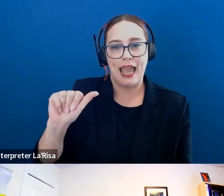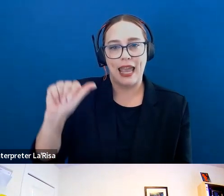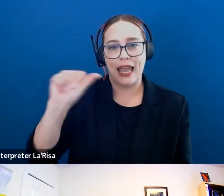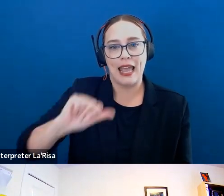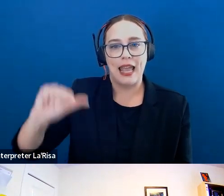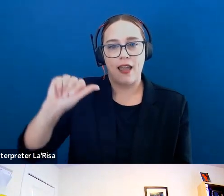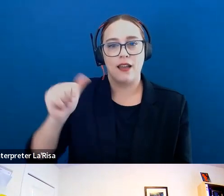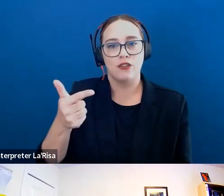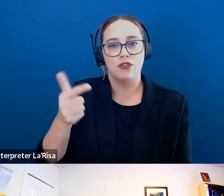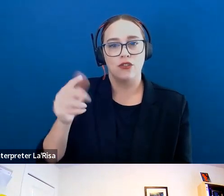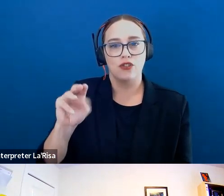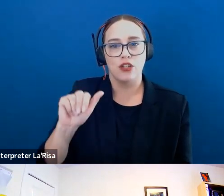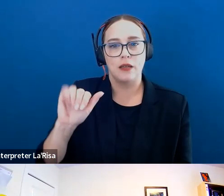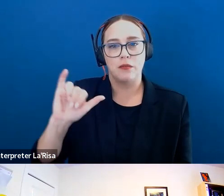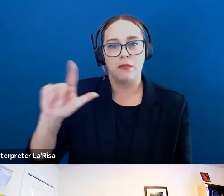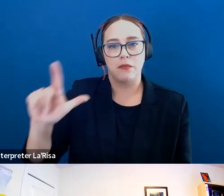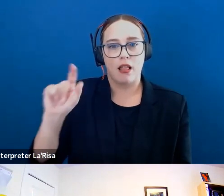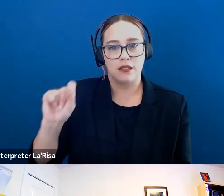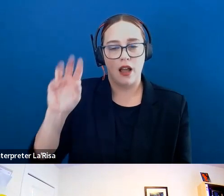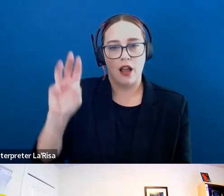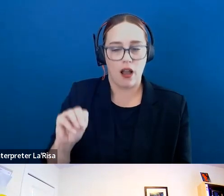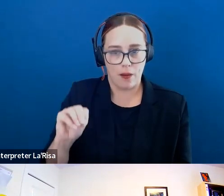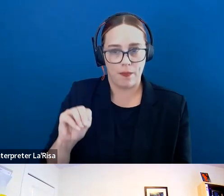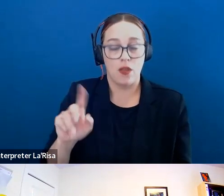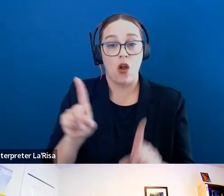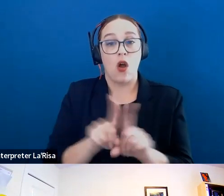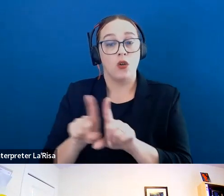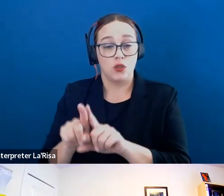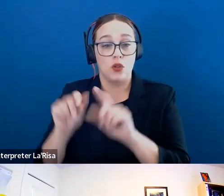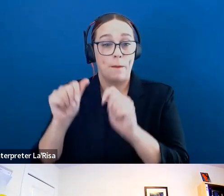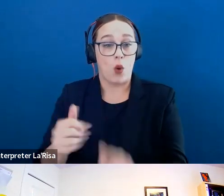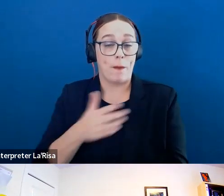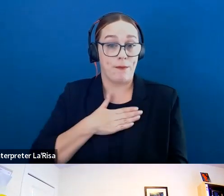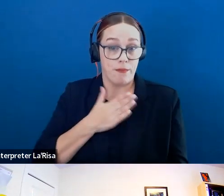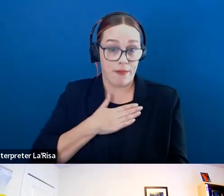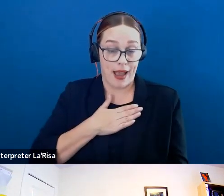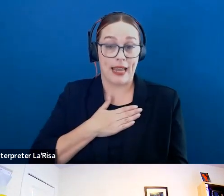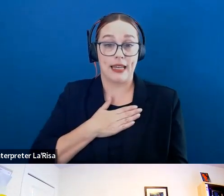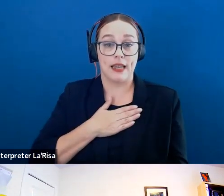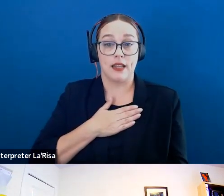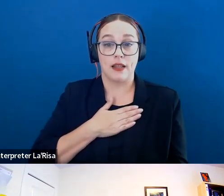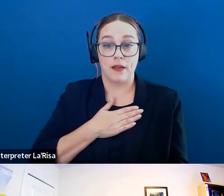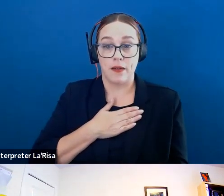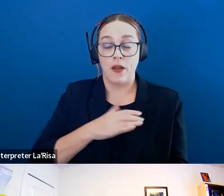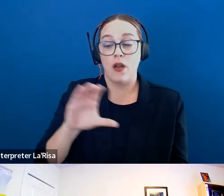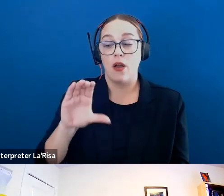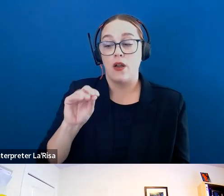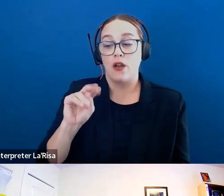aodemploymentta@gmail.com. I also placed in my email address in the chat, which is